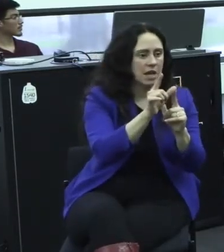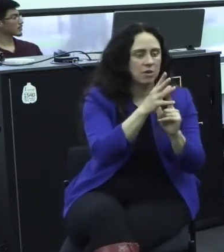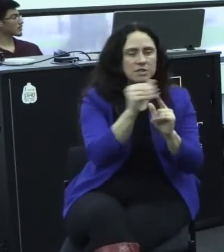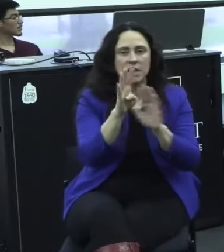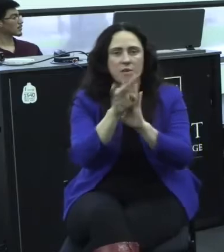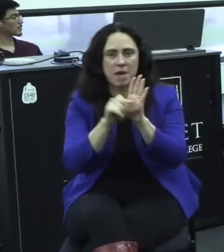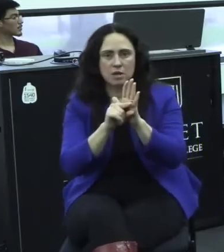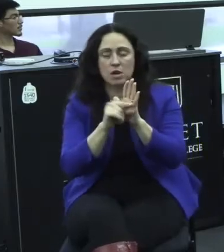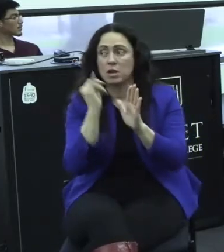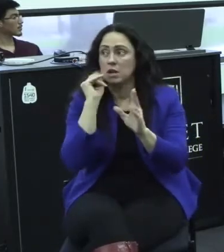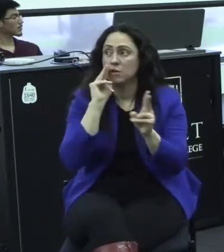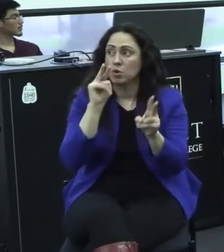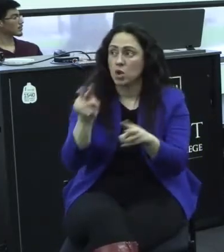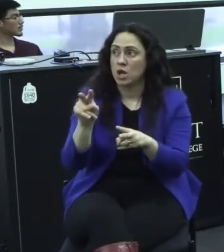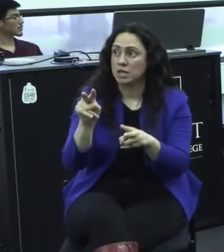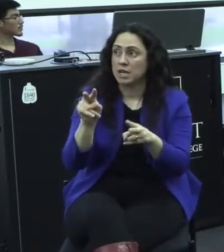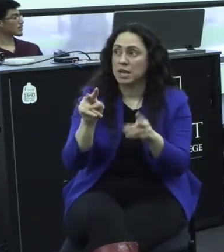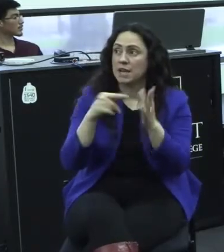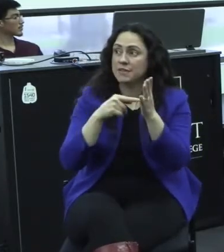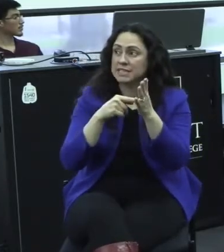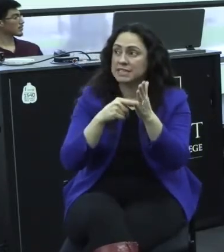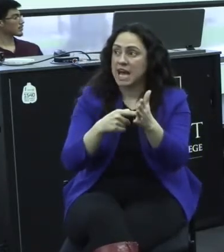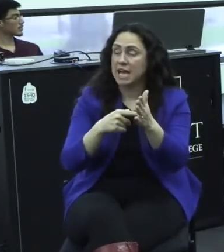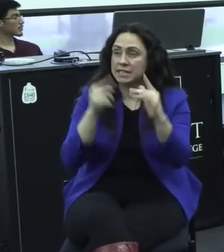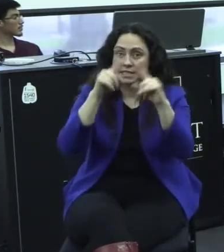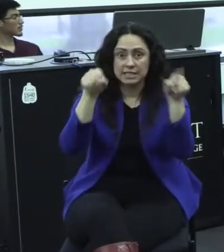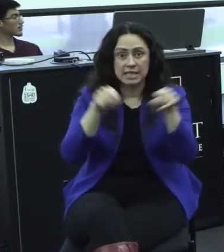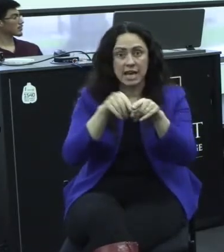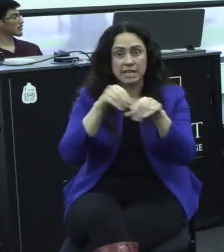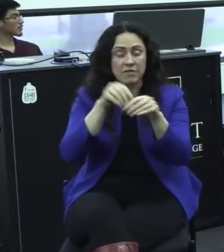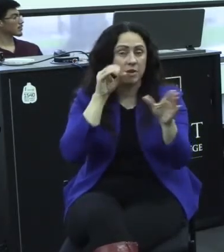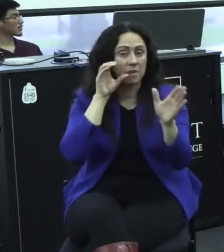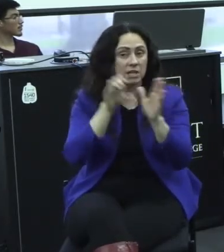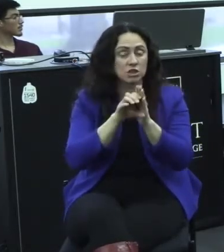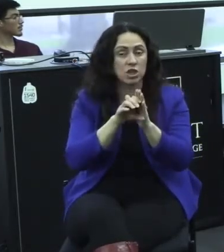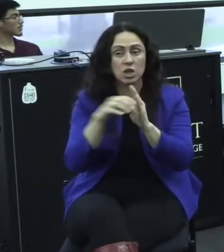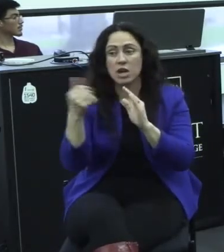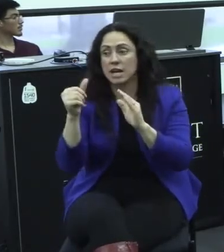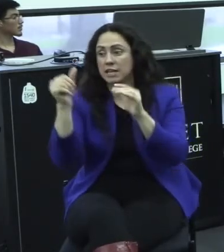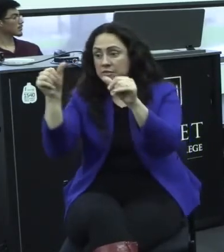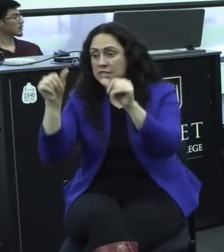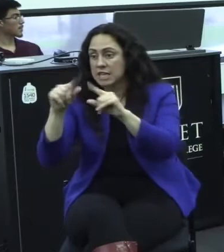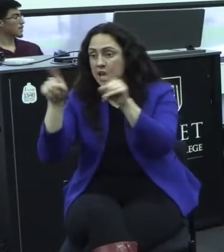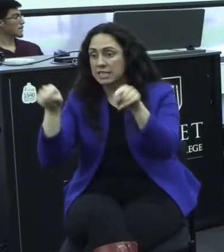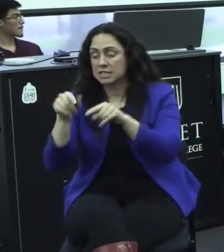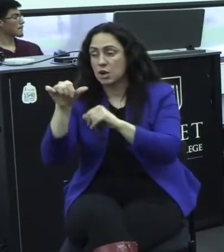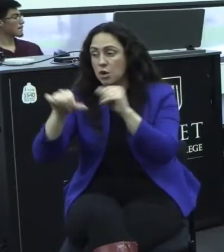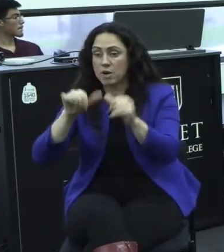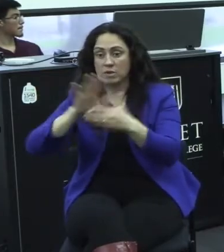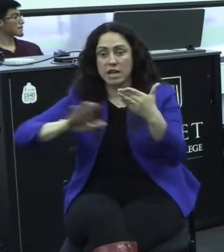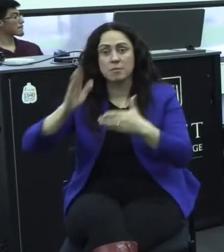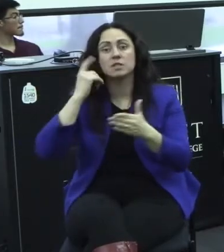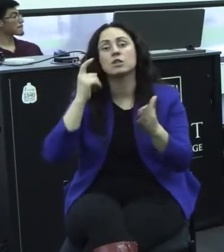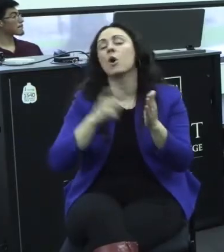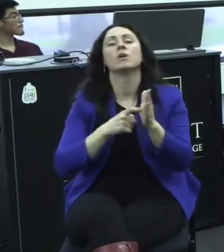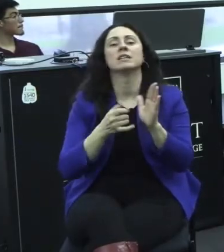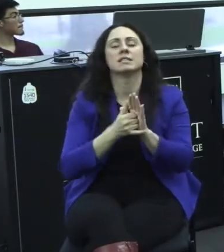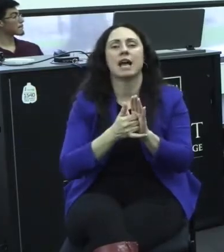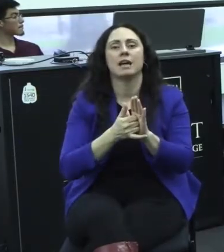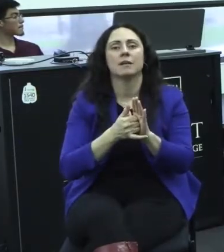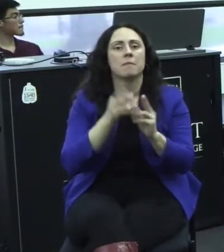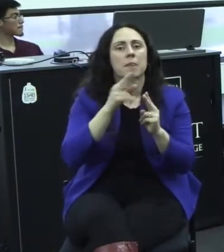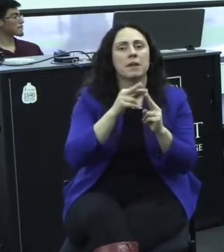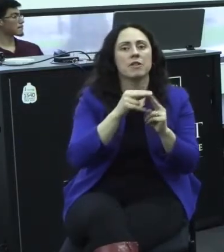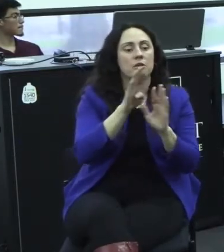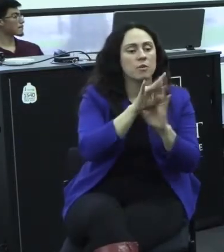So if you look at this sign in the image or any of the signs as you walk around campus, you'll notice that either